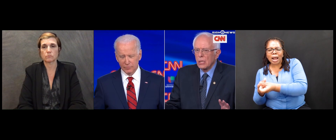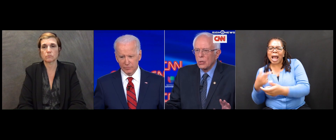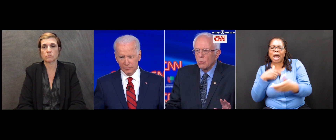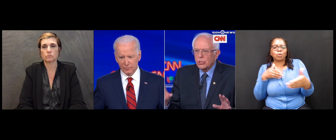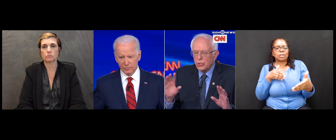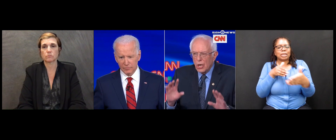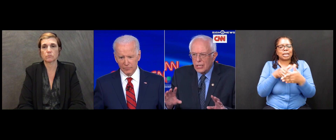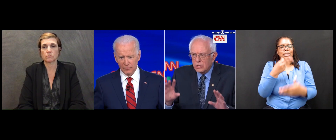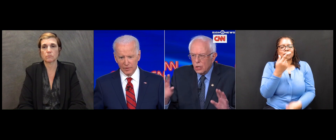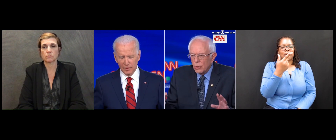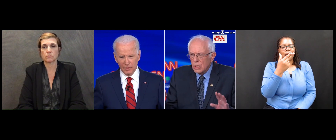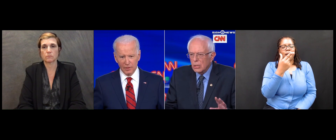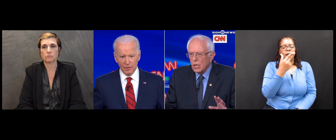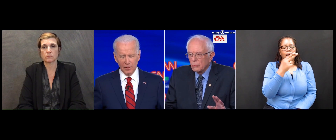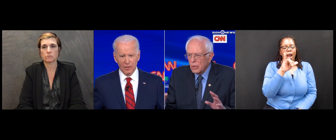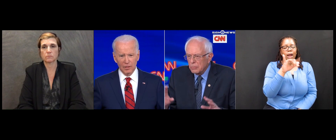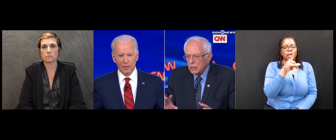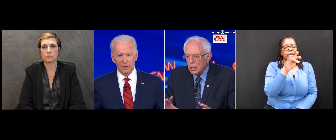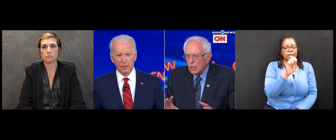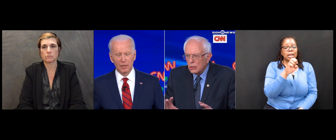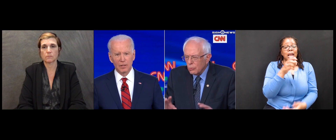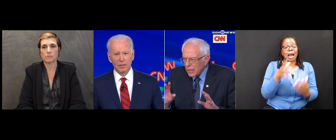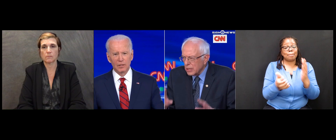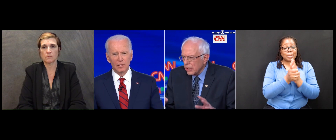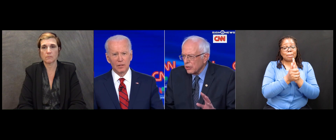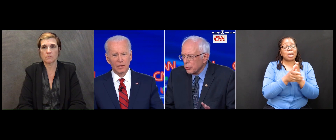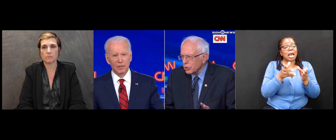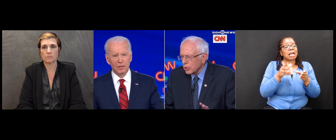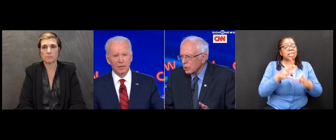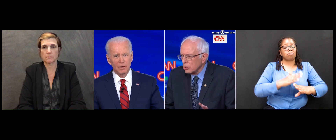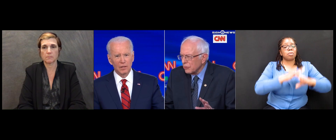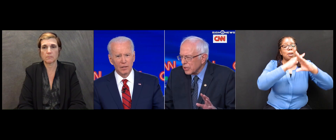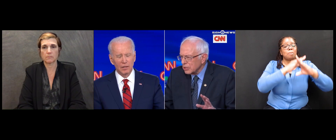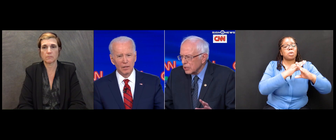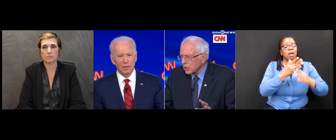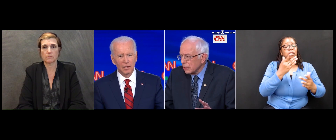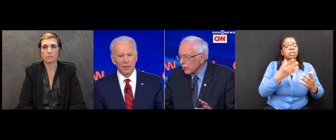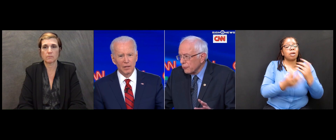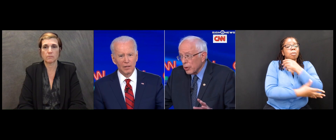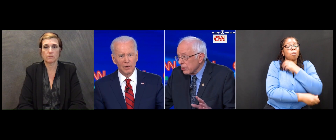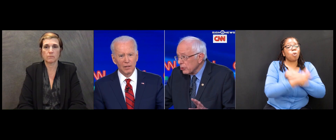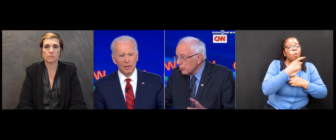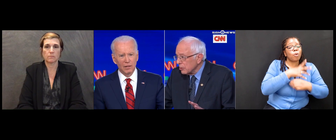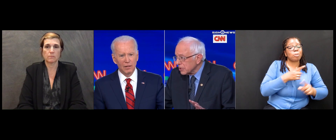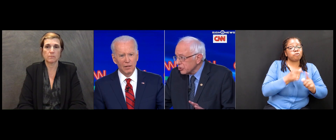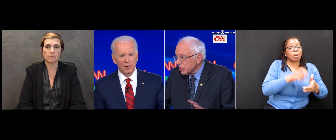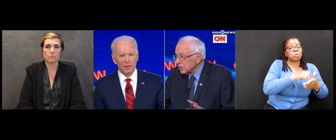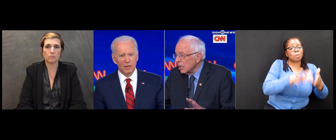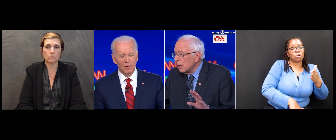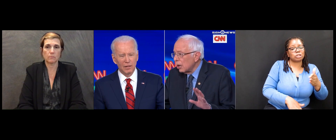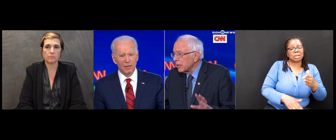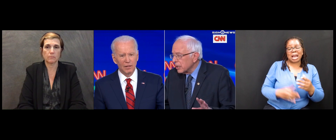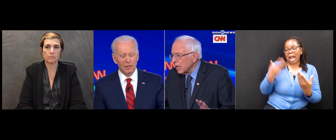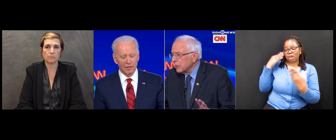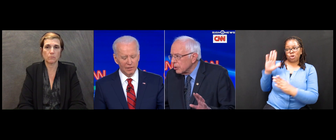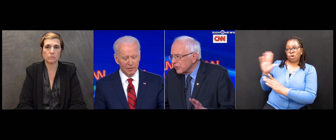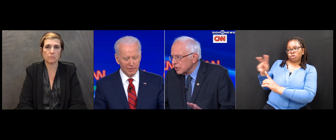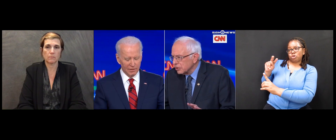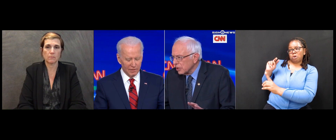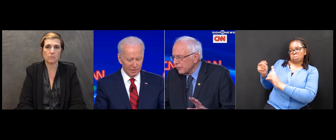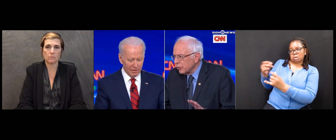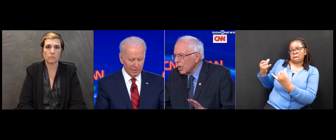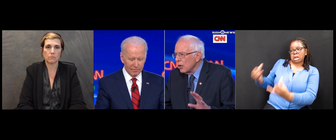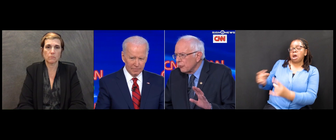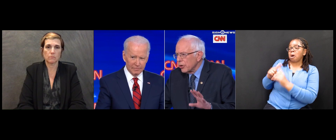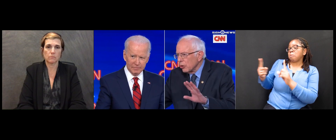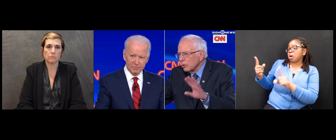Amendment, which denies low-income women the right to get an abortion. You have consistently voted for it. I don't know what your position is on it today, but you have